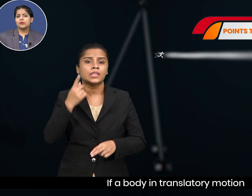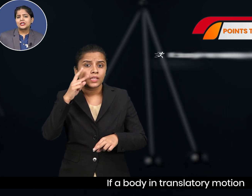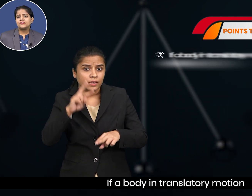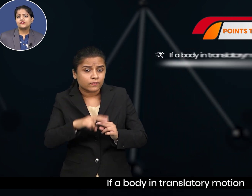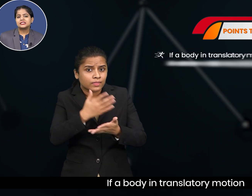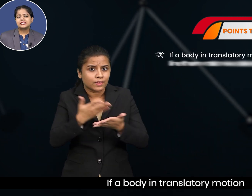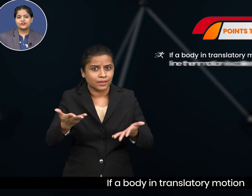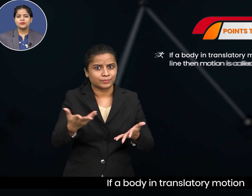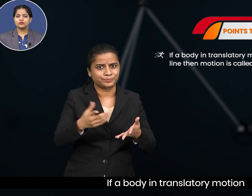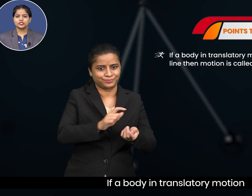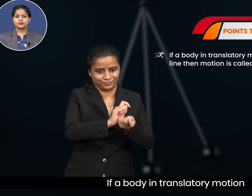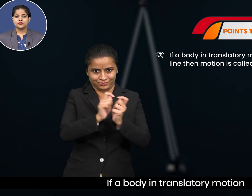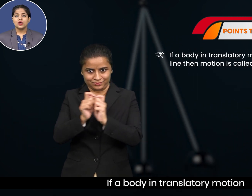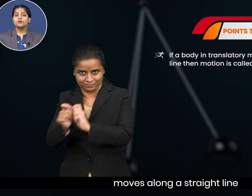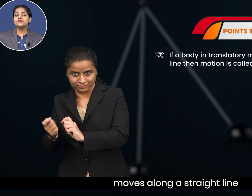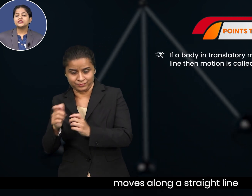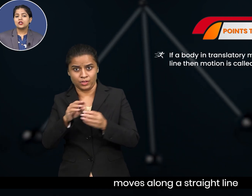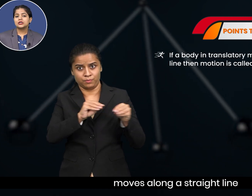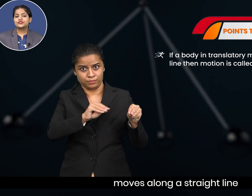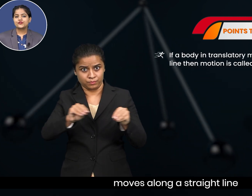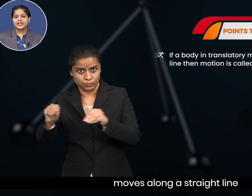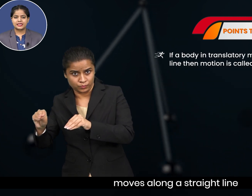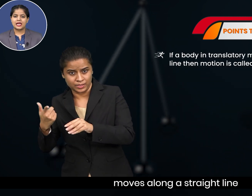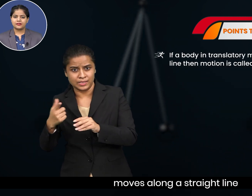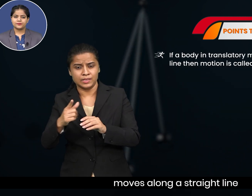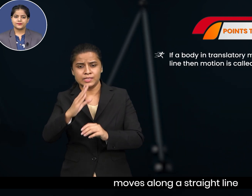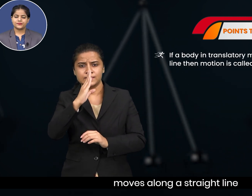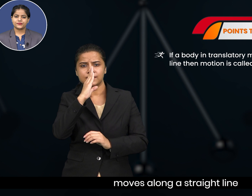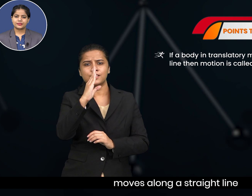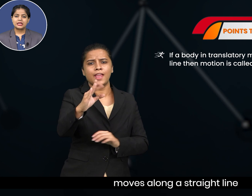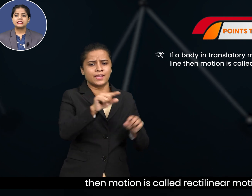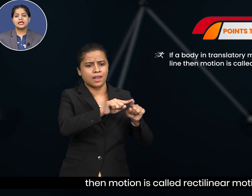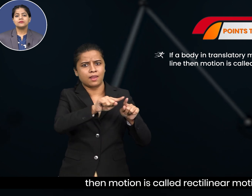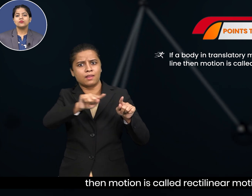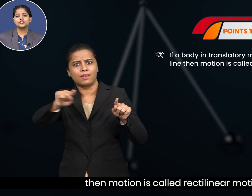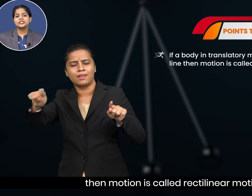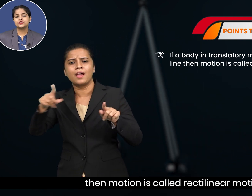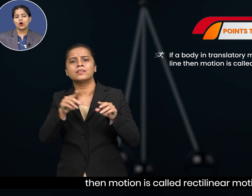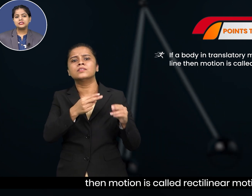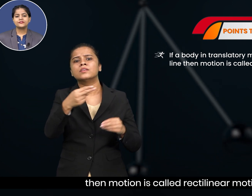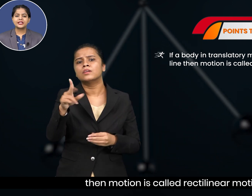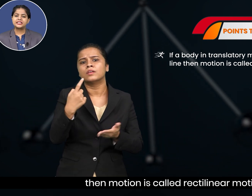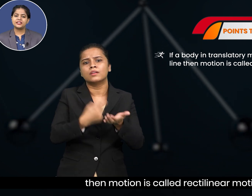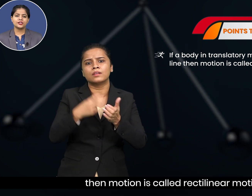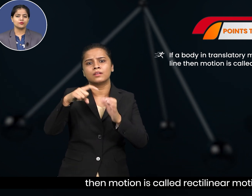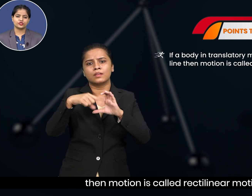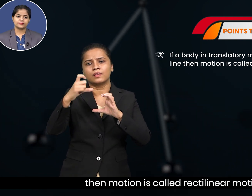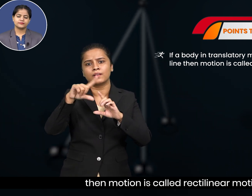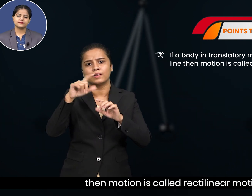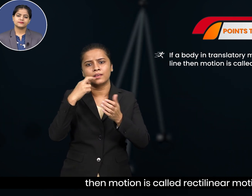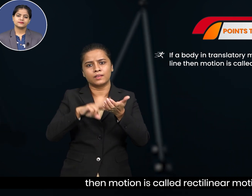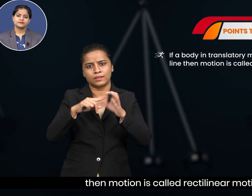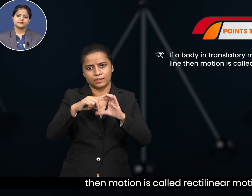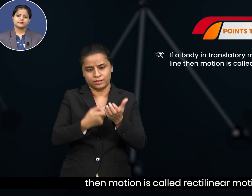If a body in translatory motion moves along a straight line, then motion is called rectilinear